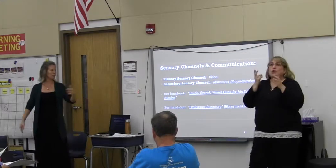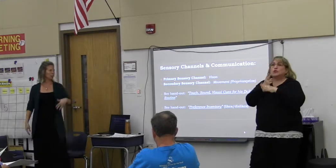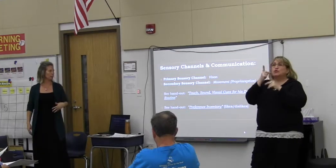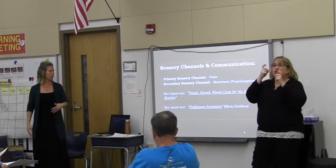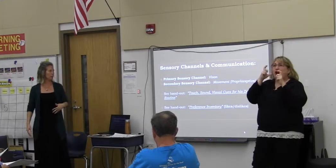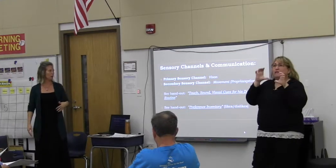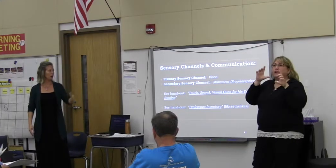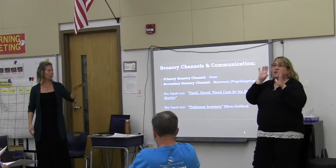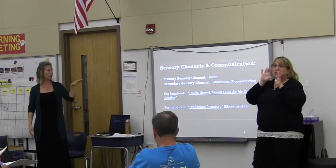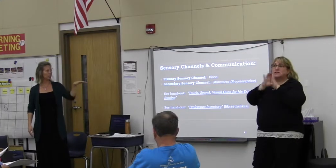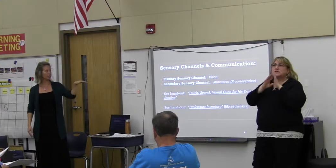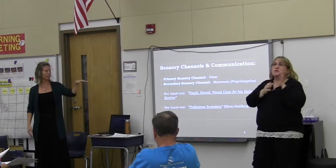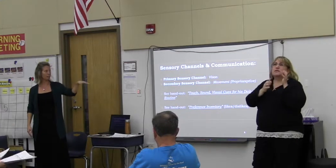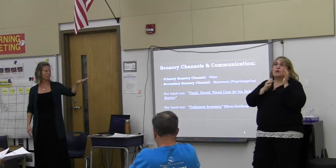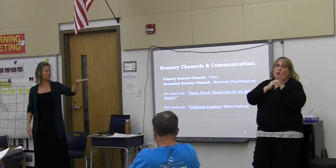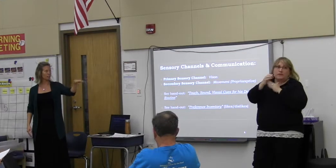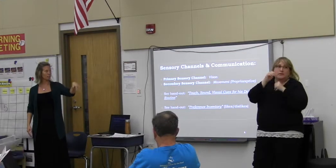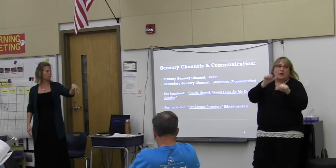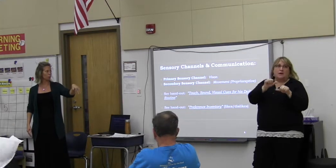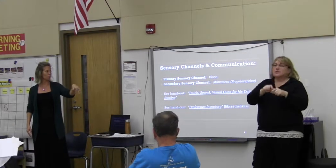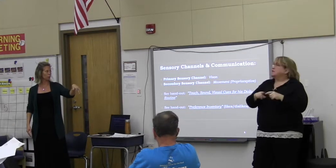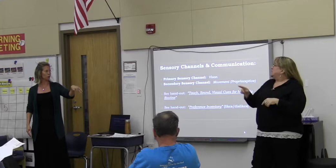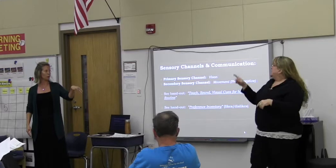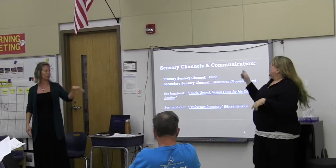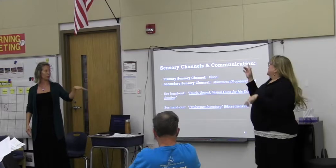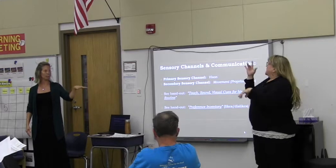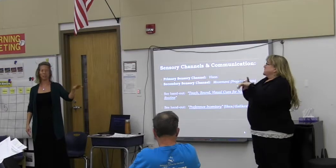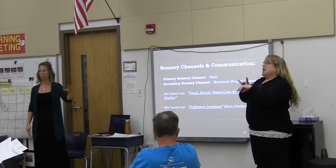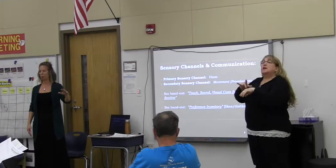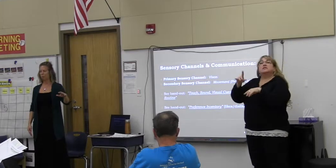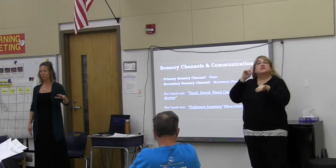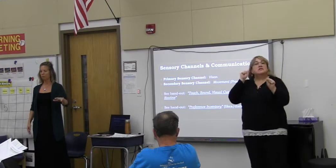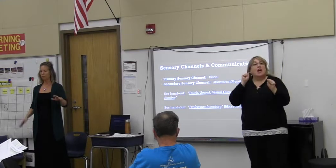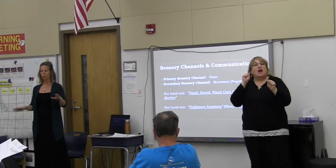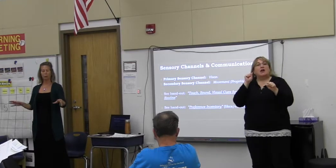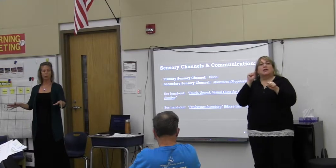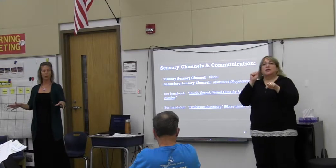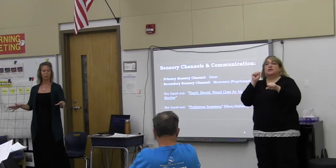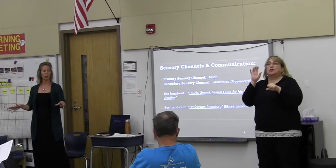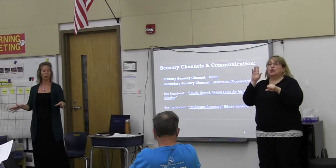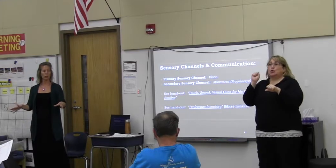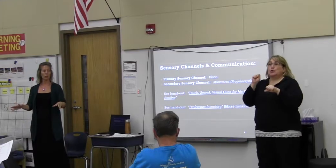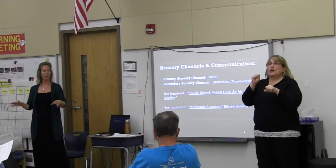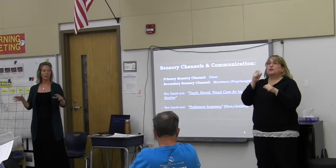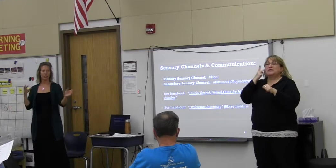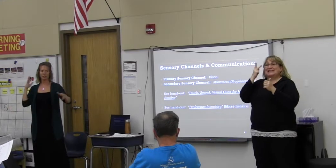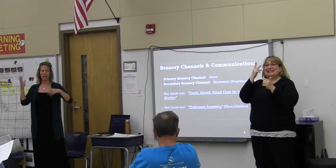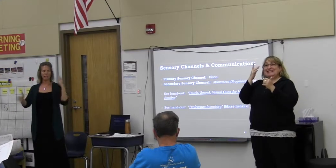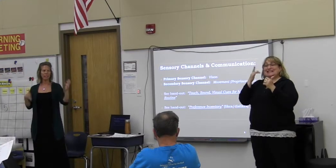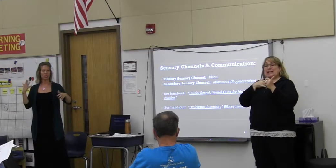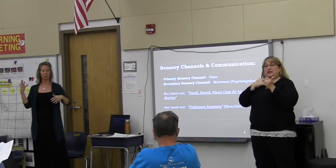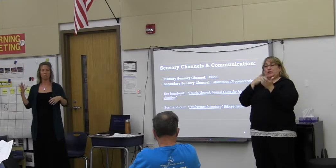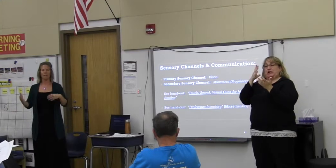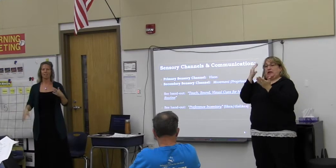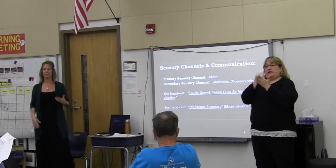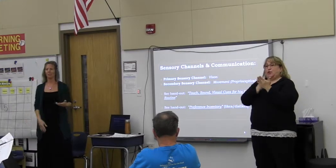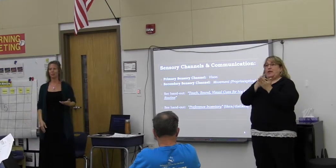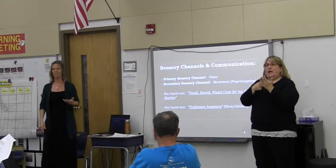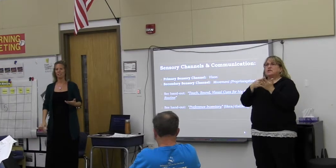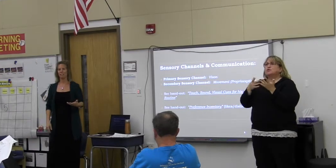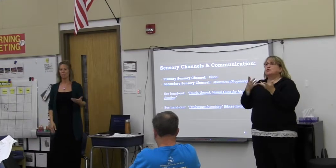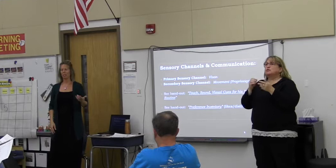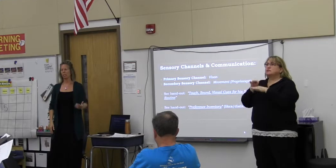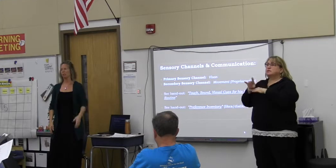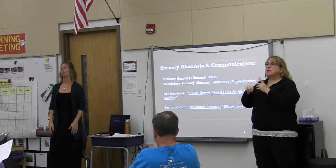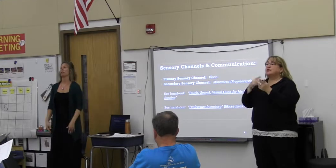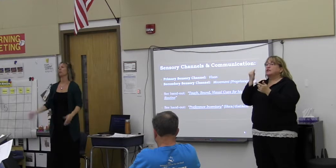Again, so you can see Johann, you can see his touch, sound, visual cues, and you can see his preference inventory is also there. Just to kind of get you, you know, if you're